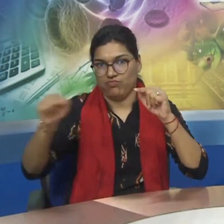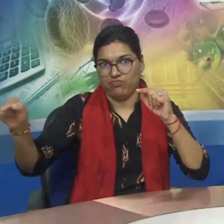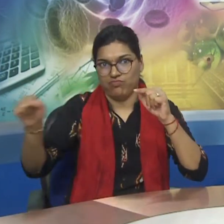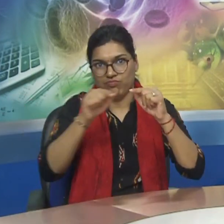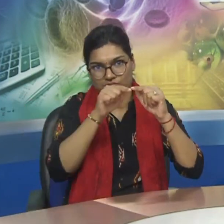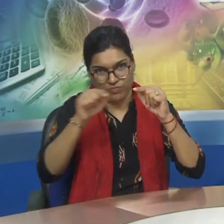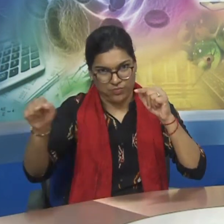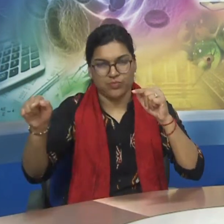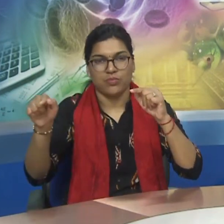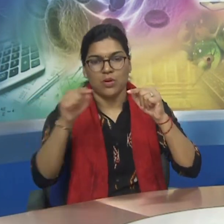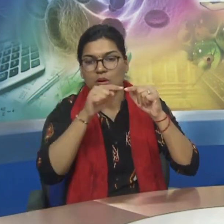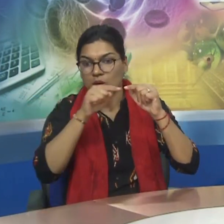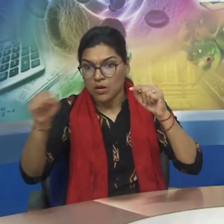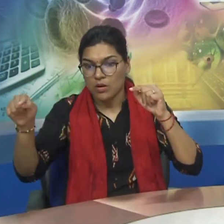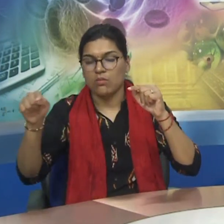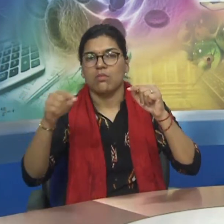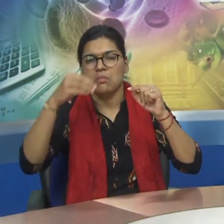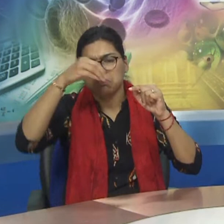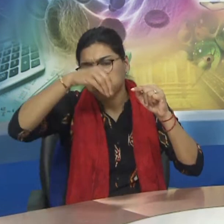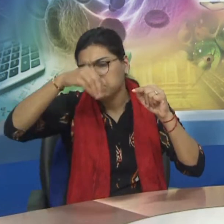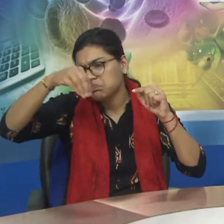Rows and columns.